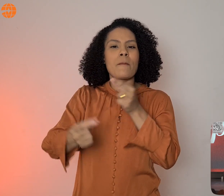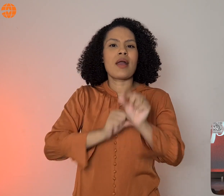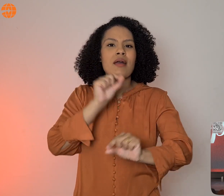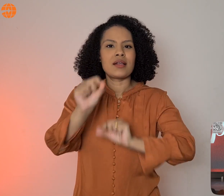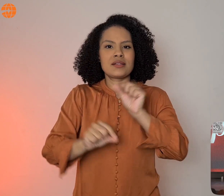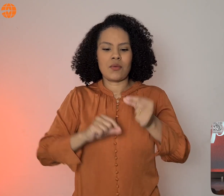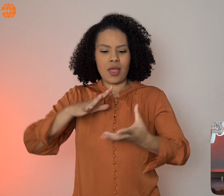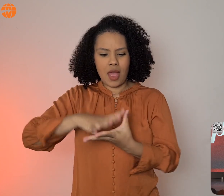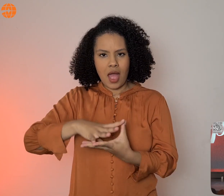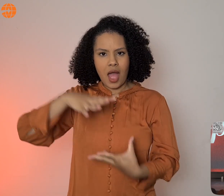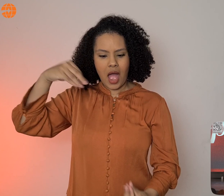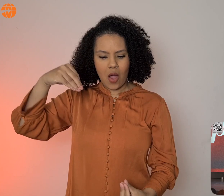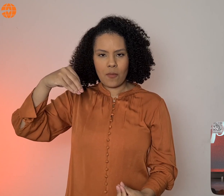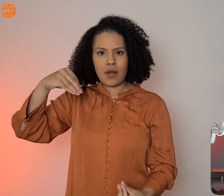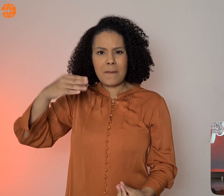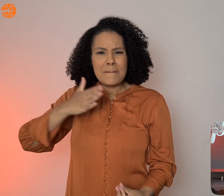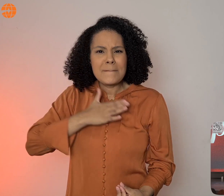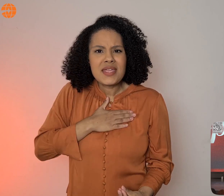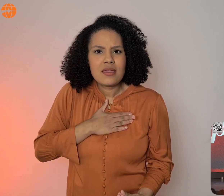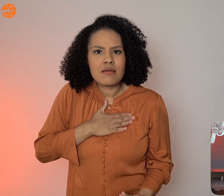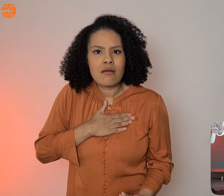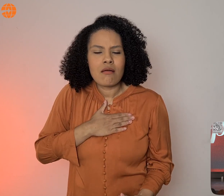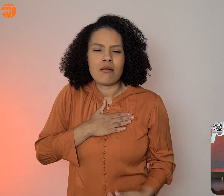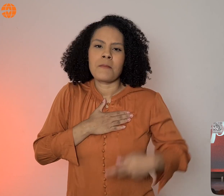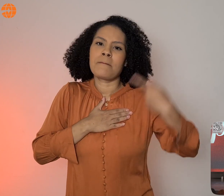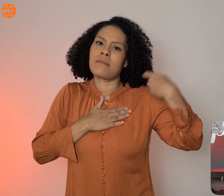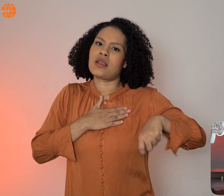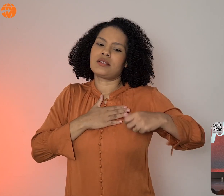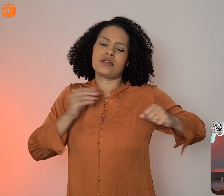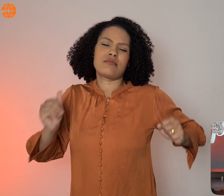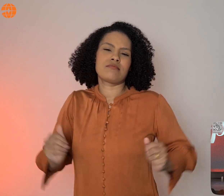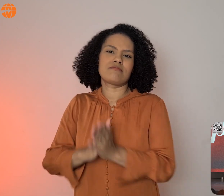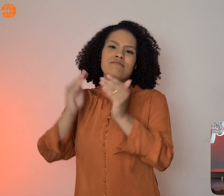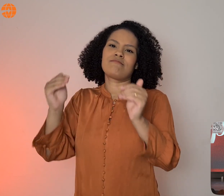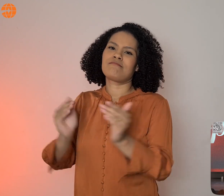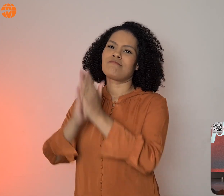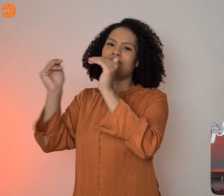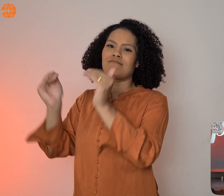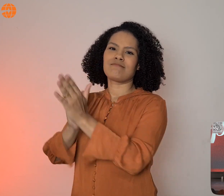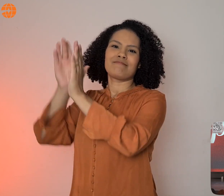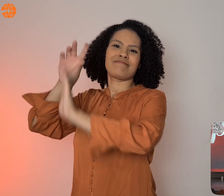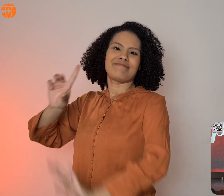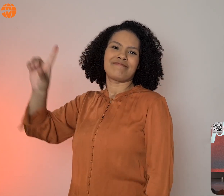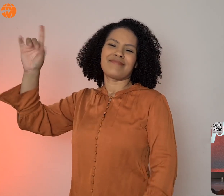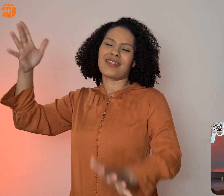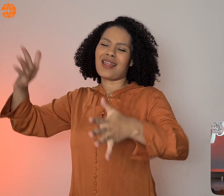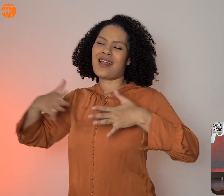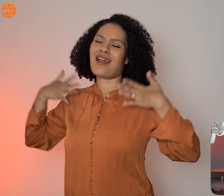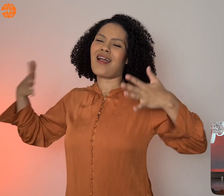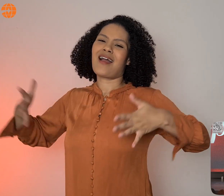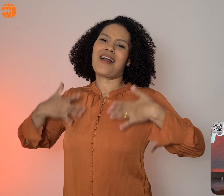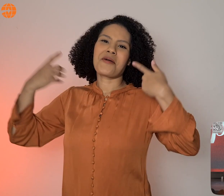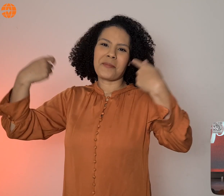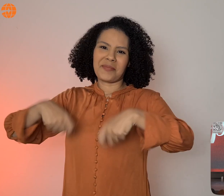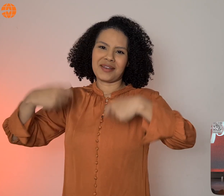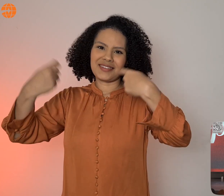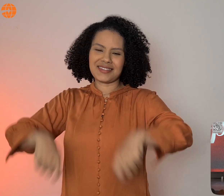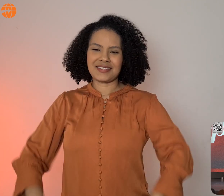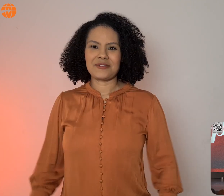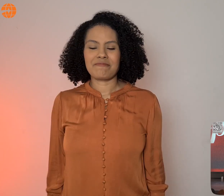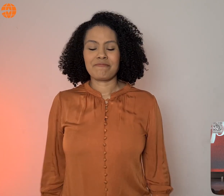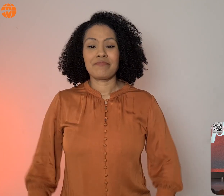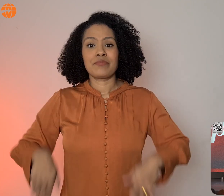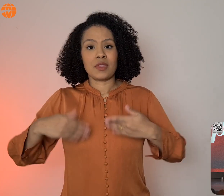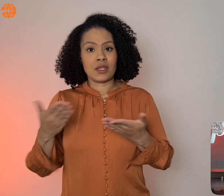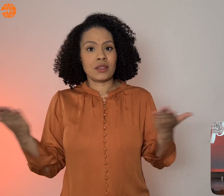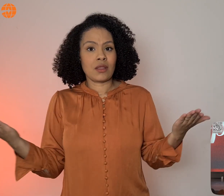my soul. Bendiga o Senhor, ó minha alma. Now, what I like to do at the end, and we just finished this psalm, I want to just give you